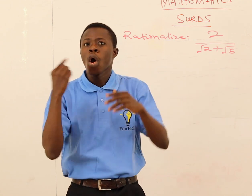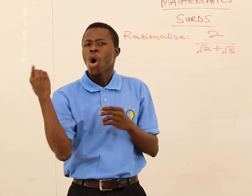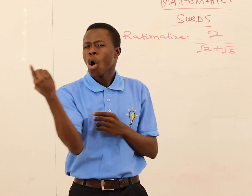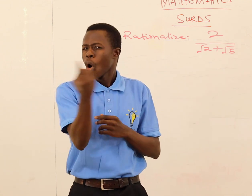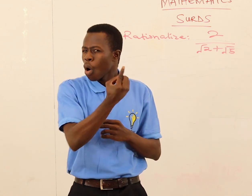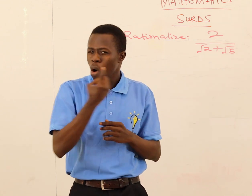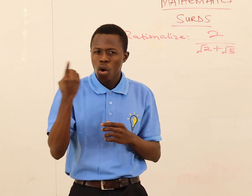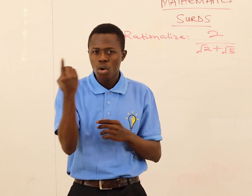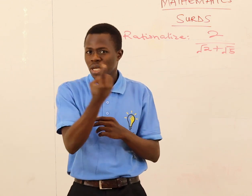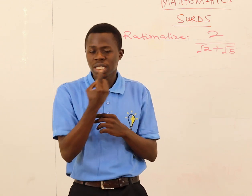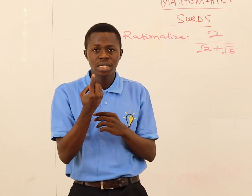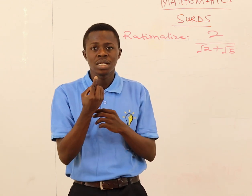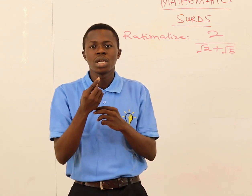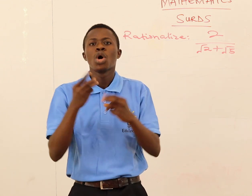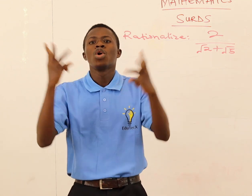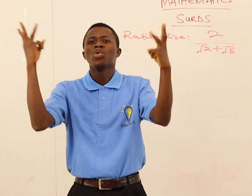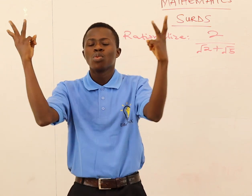So focus on the denominator.